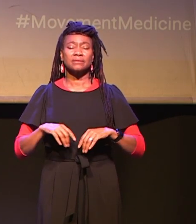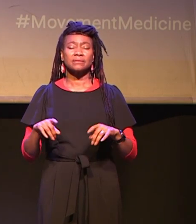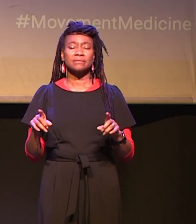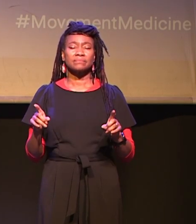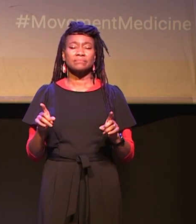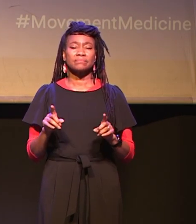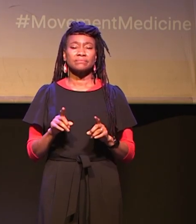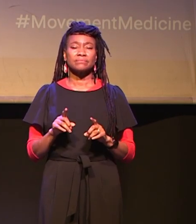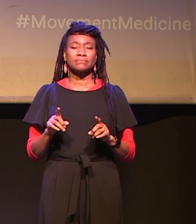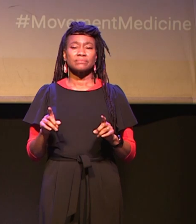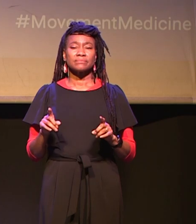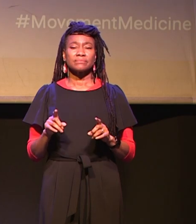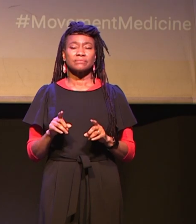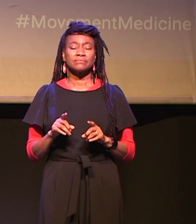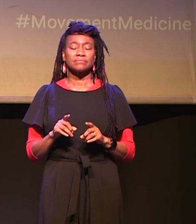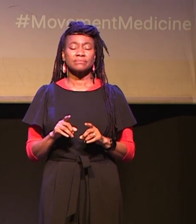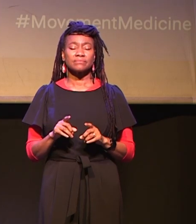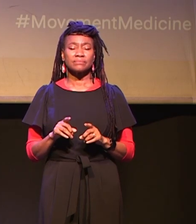And in this practice, we center